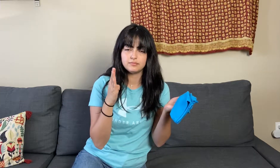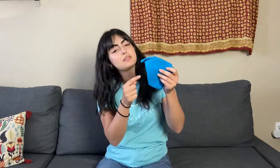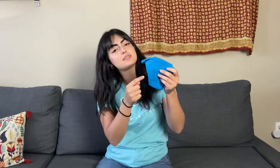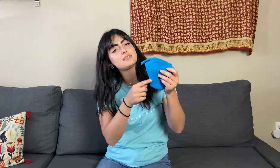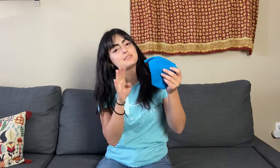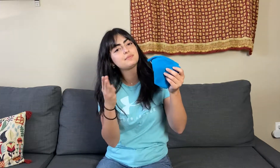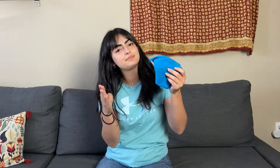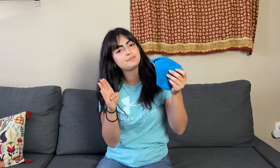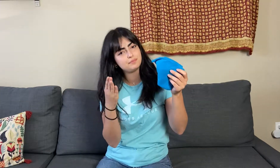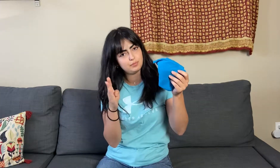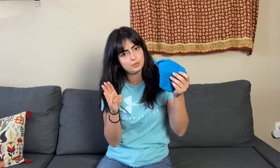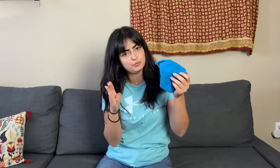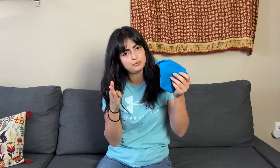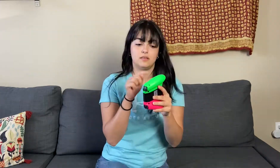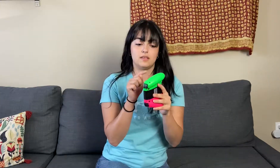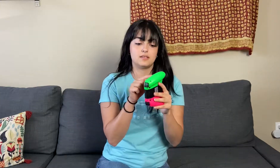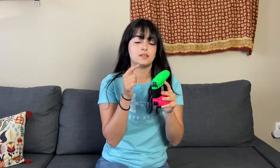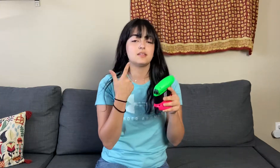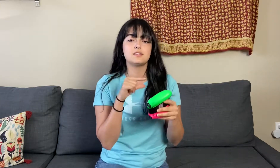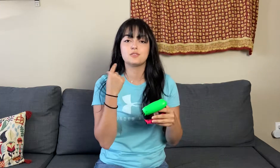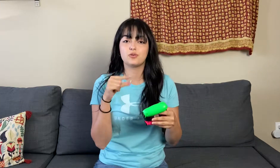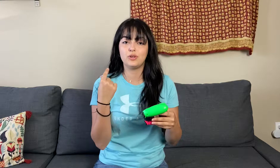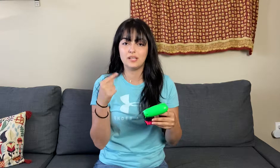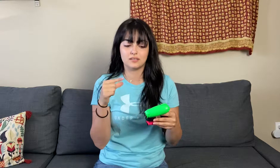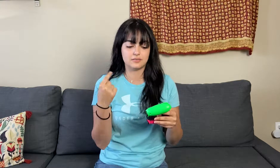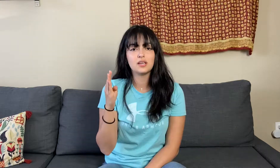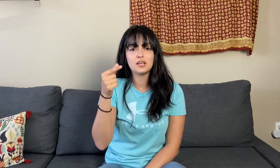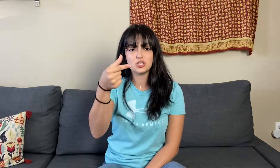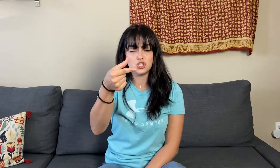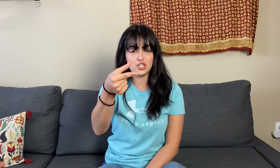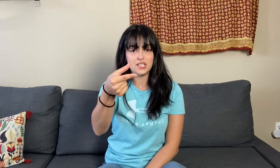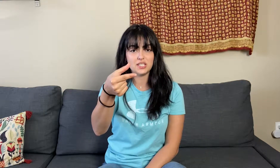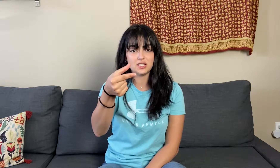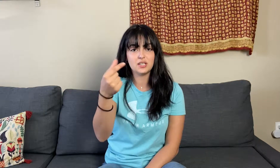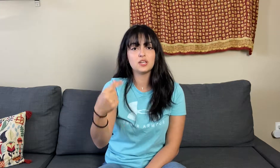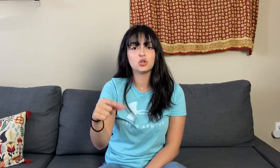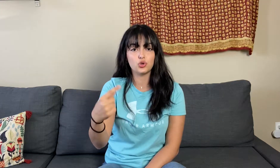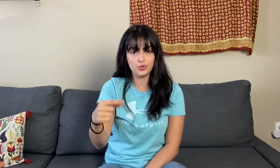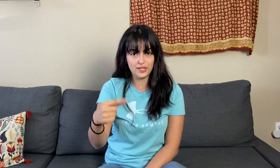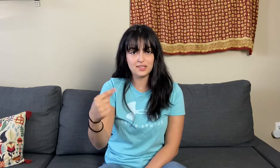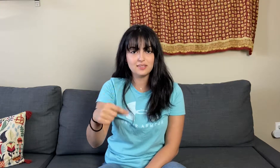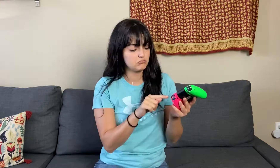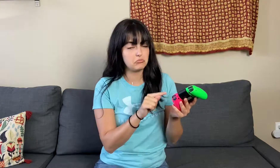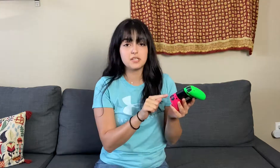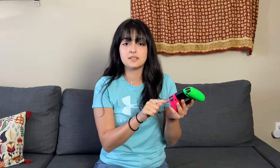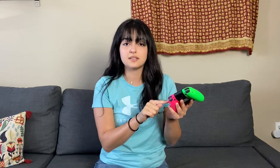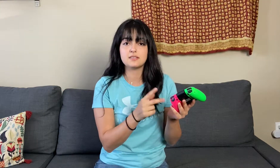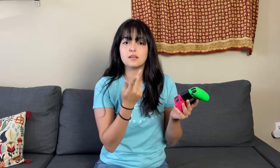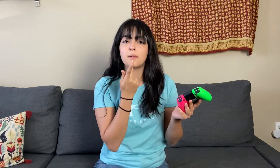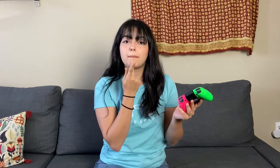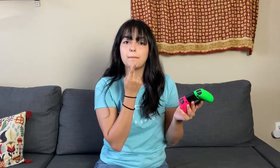This is blue. This is green. G. Green. This is